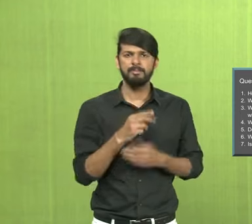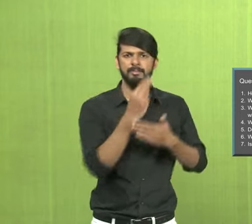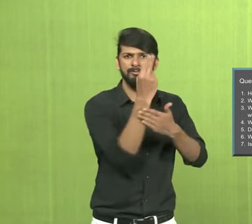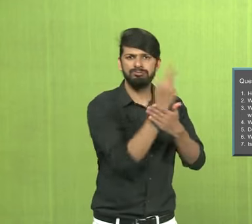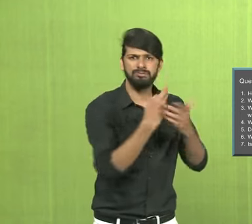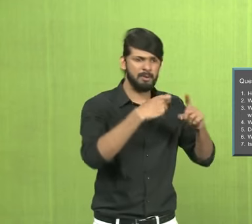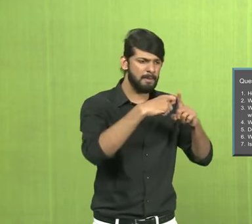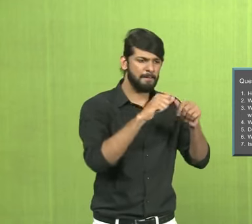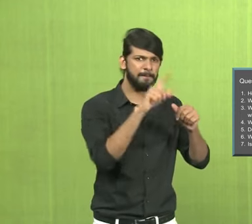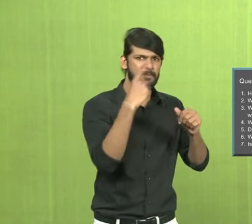Question number 2.